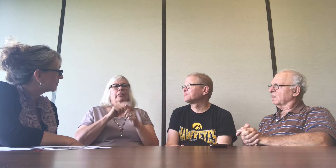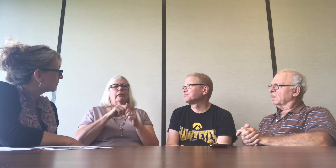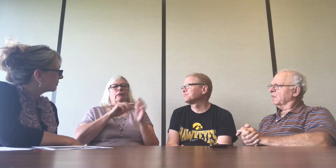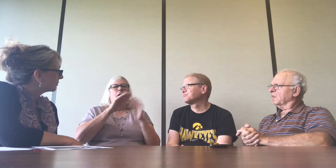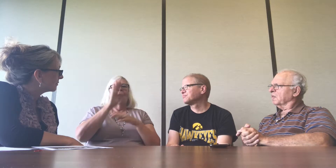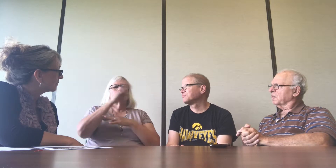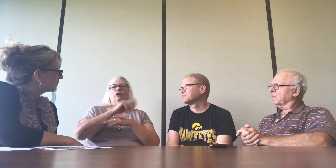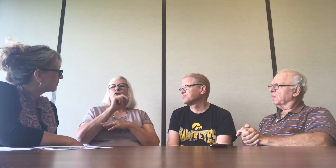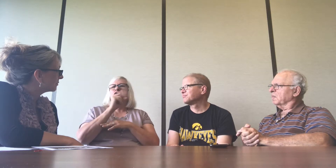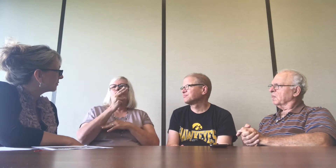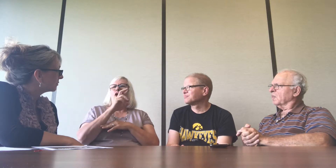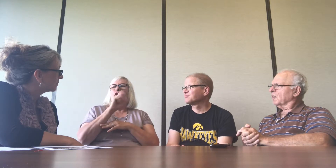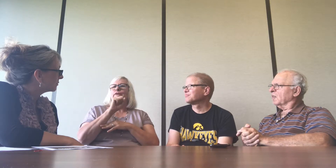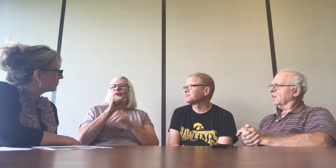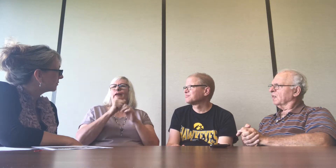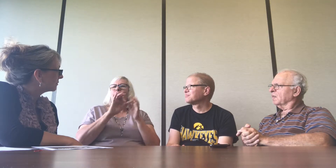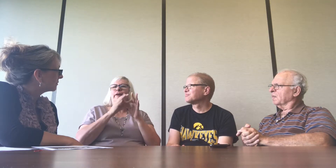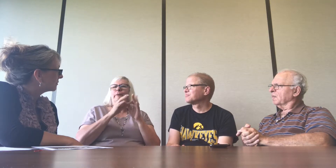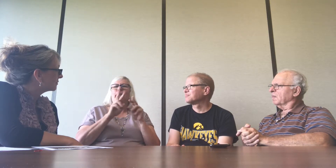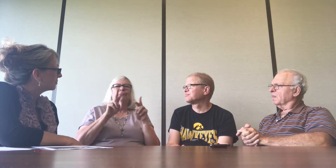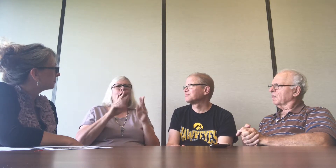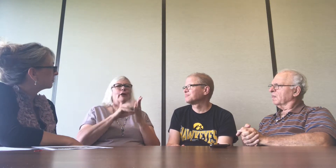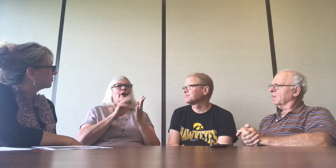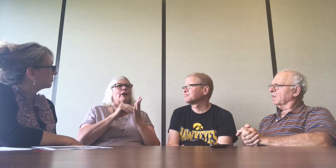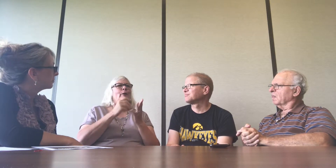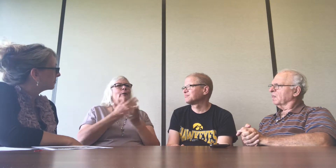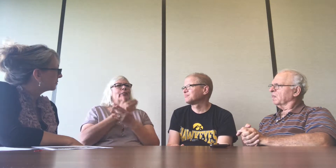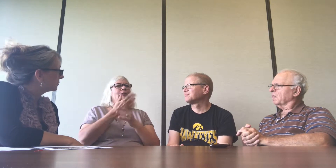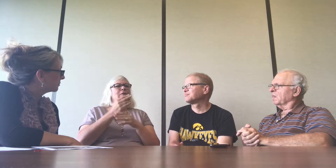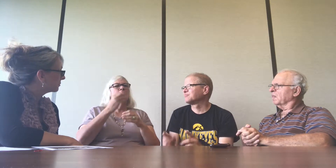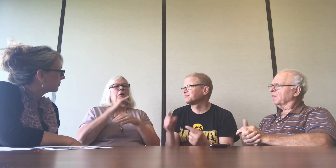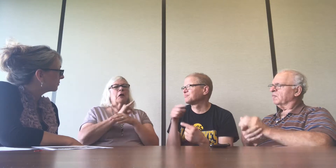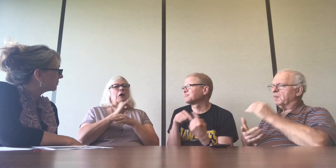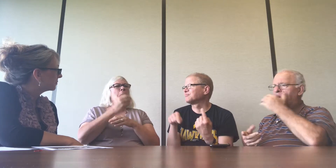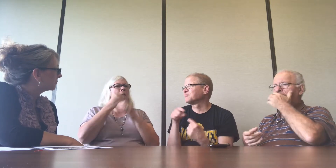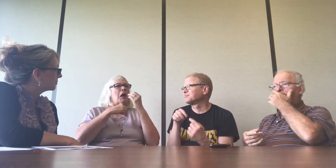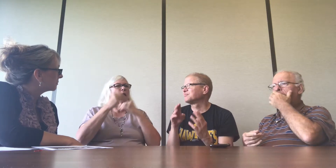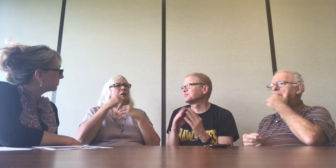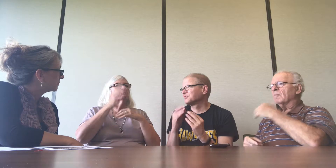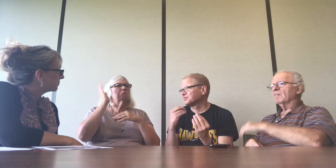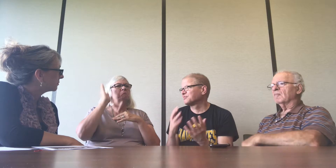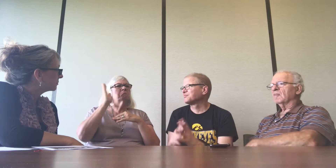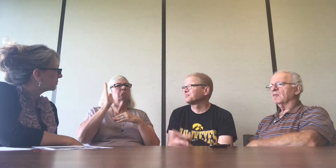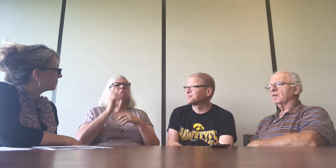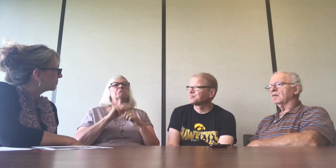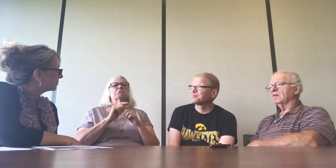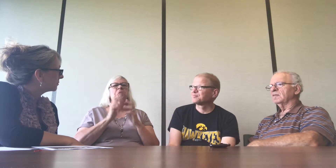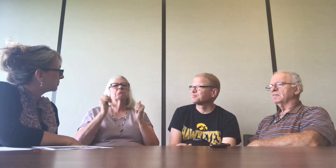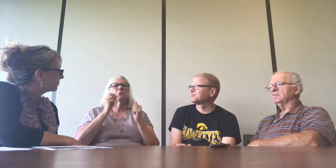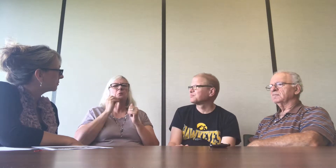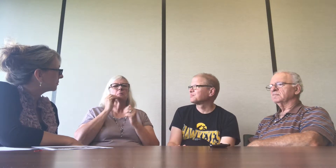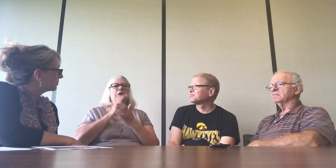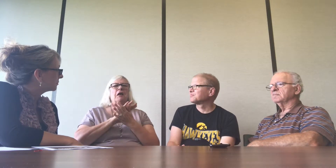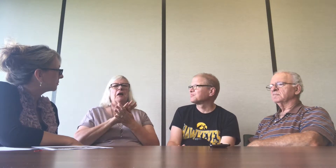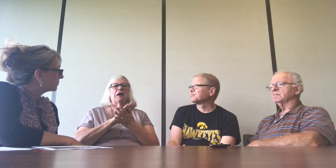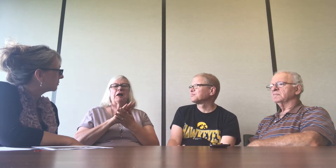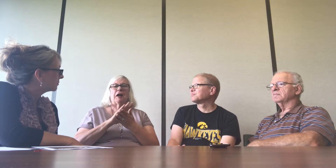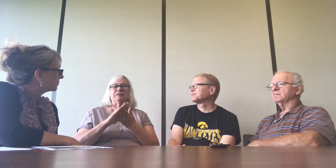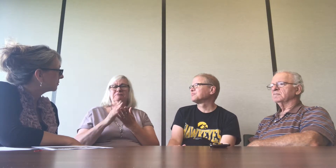Shirley, usually we have a meeting for the first 2 hours, then we do a tourist activity with an interpreter,